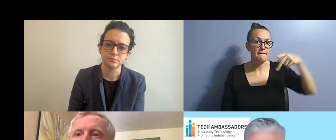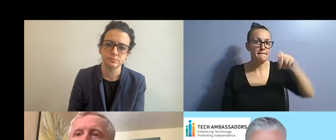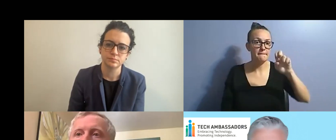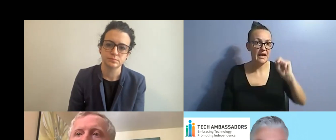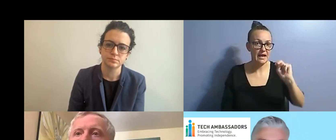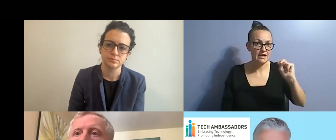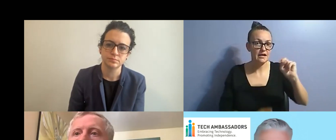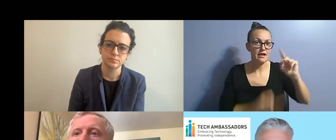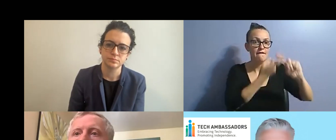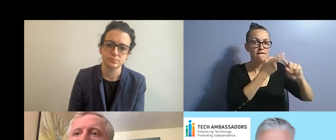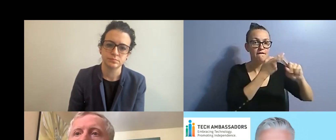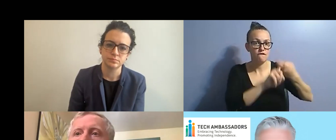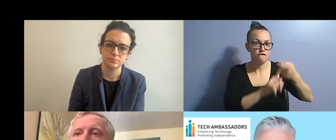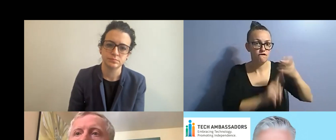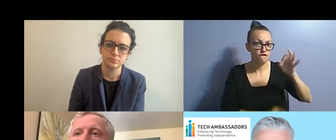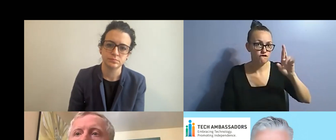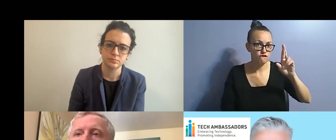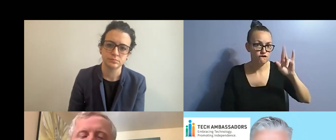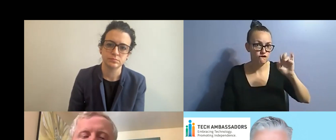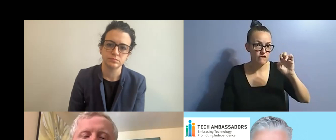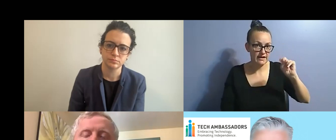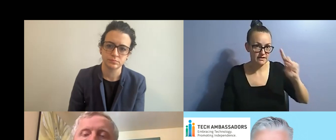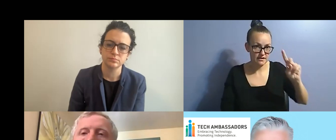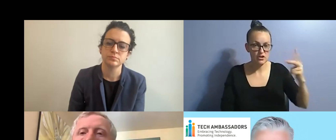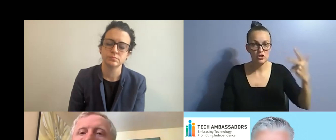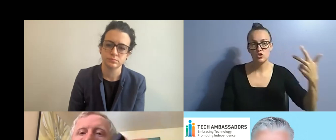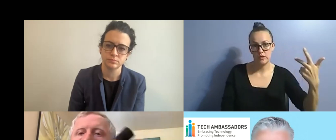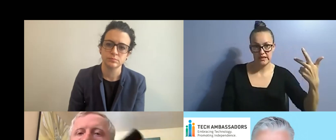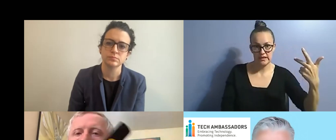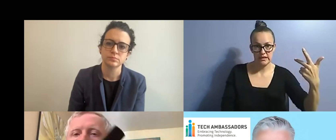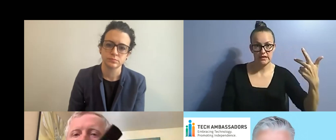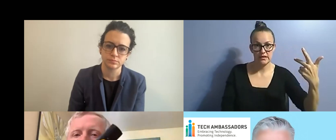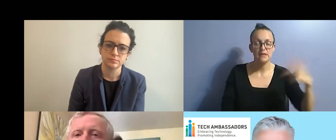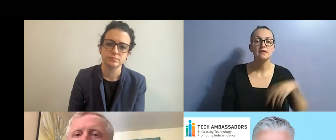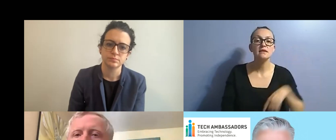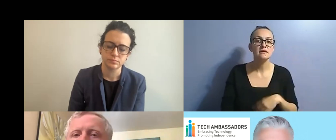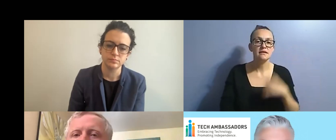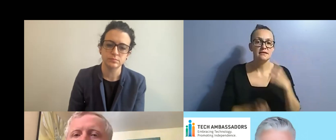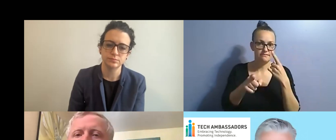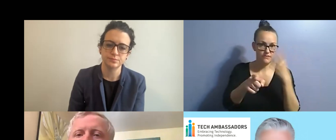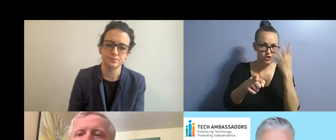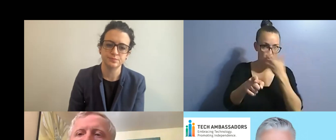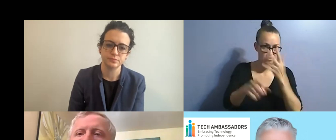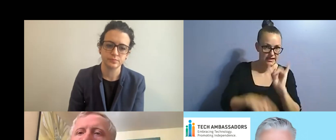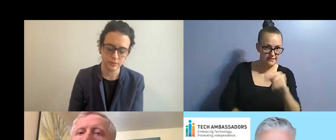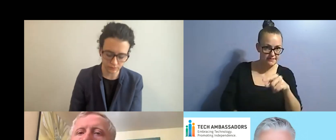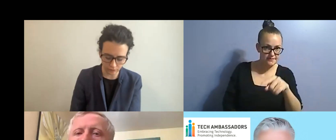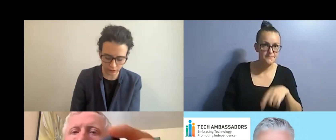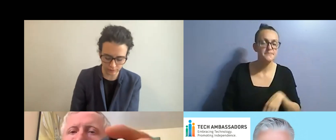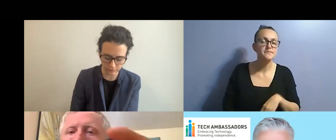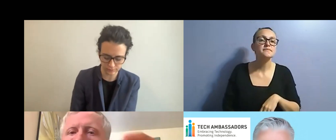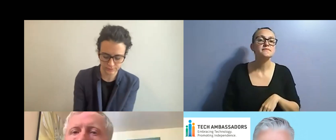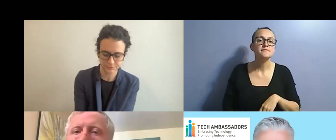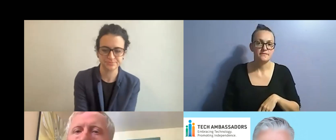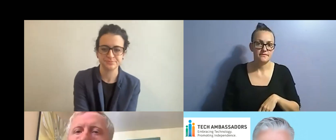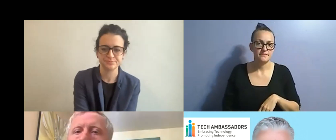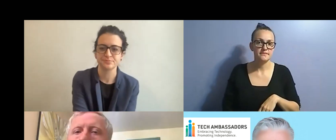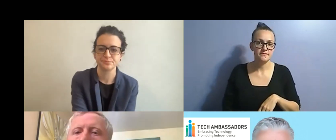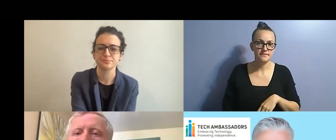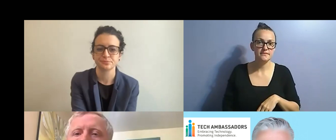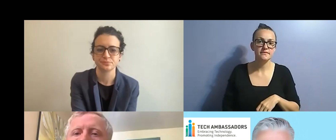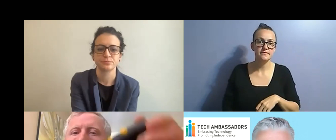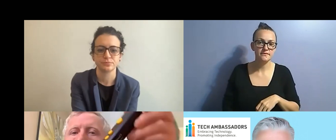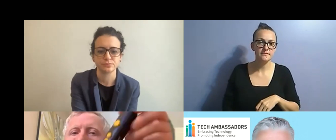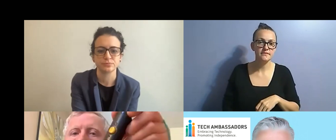3. Pen Friend 3. It looks like this, and it looks